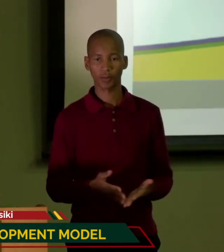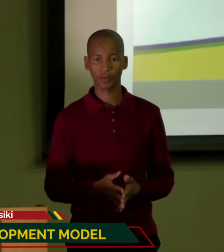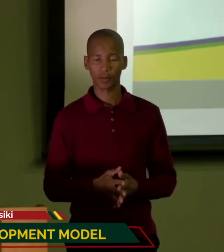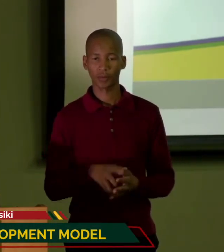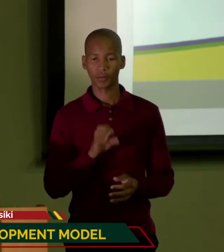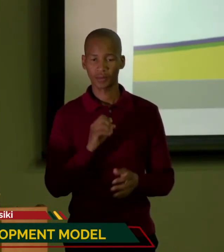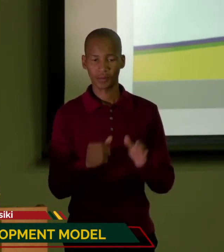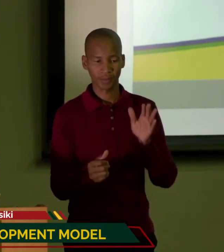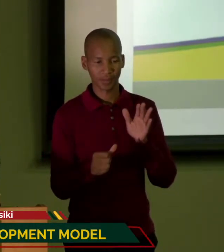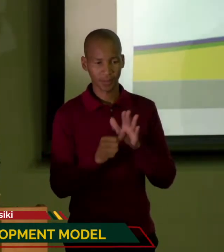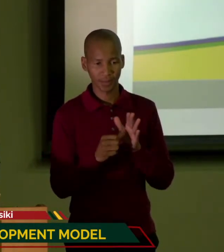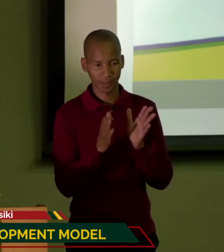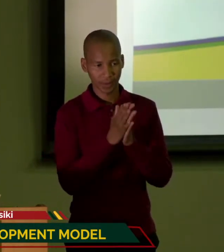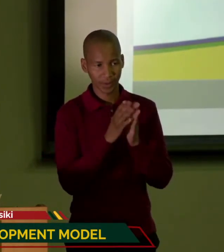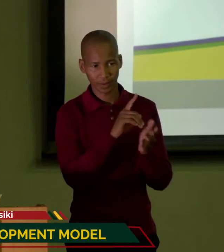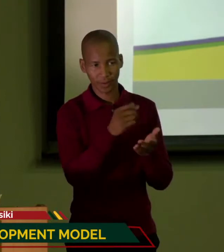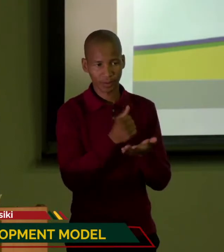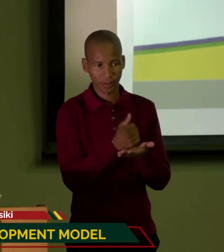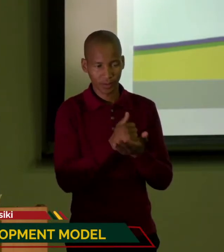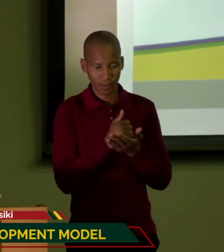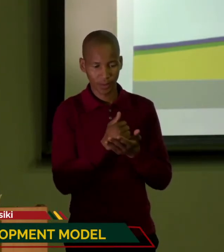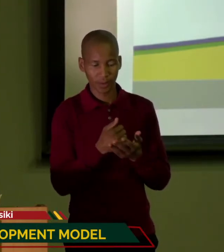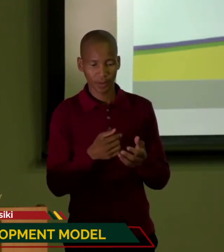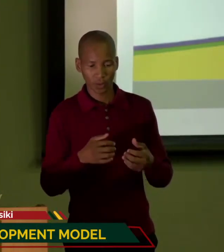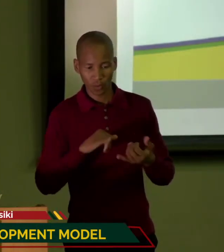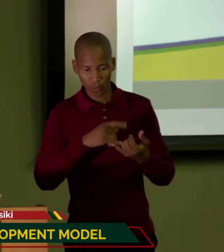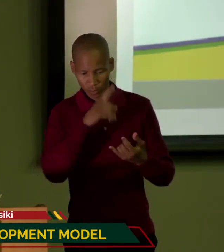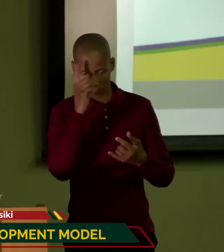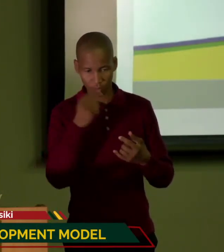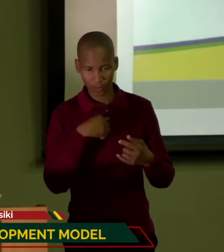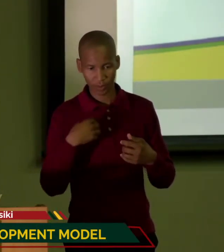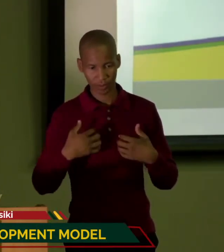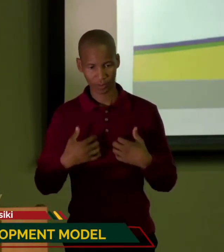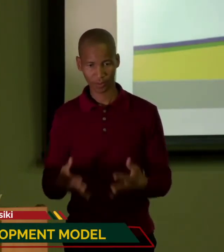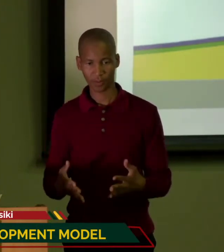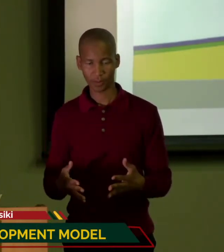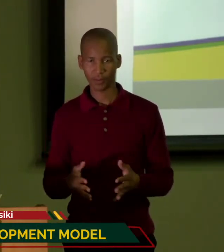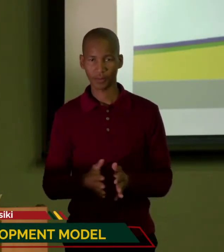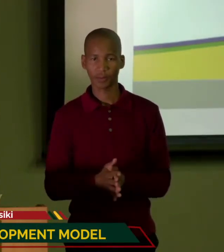nge-primary production only. Then also you have